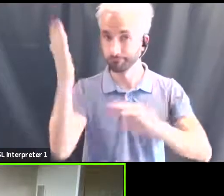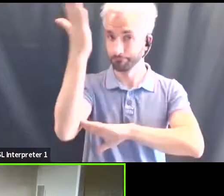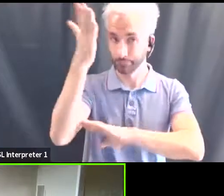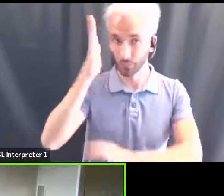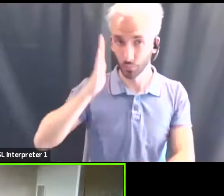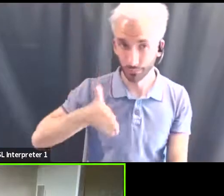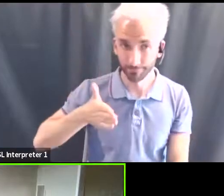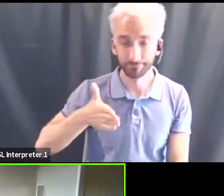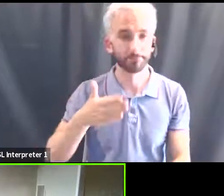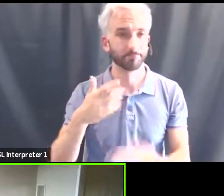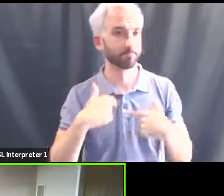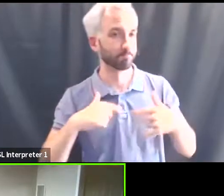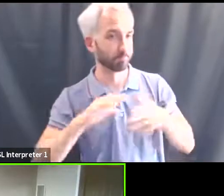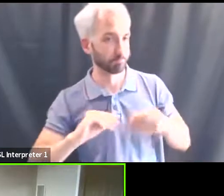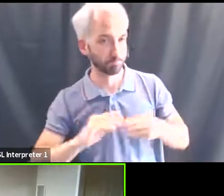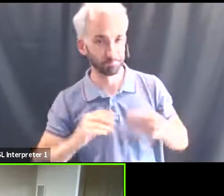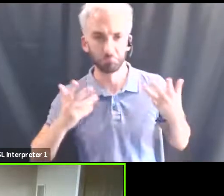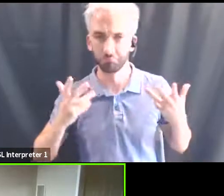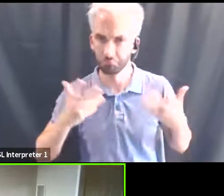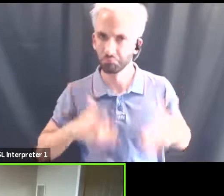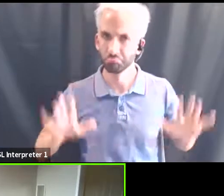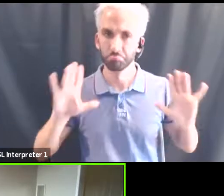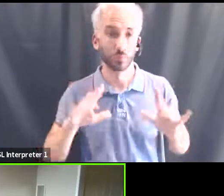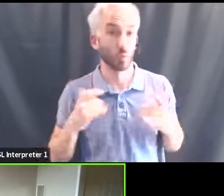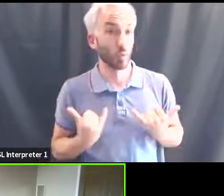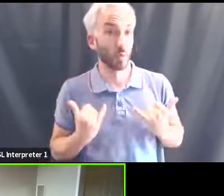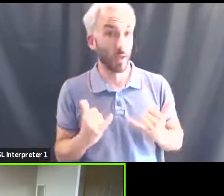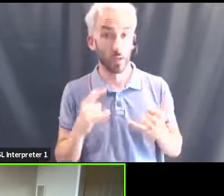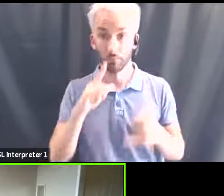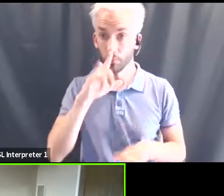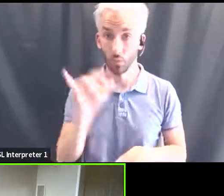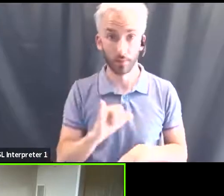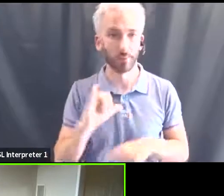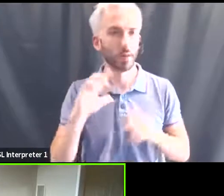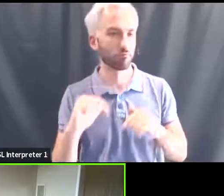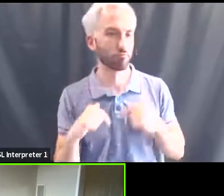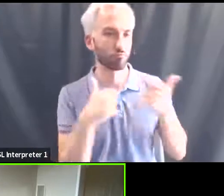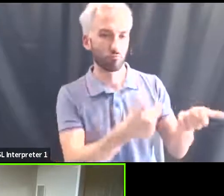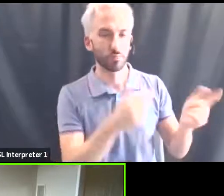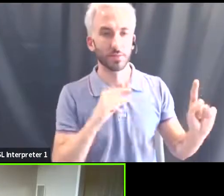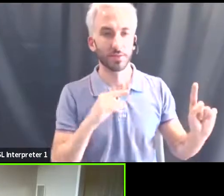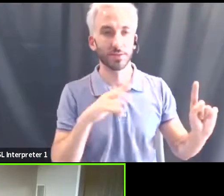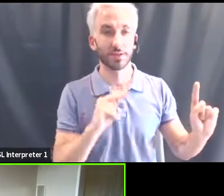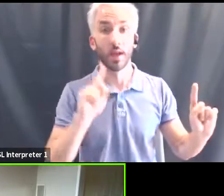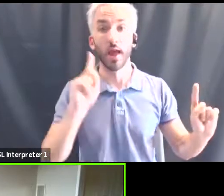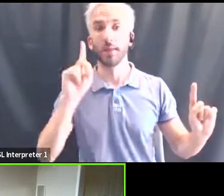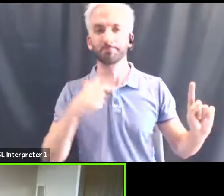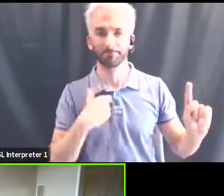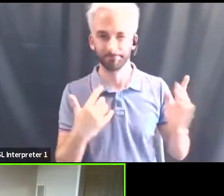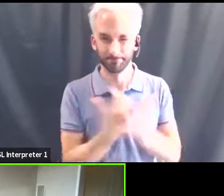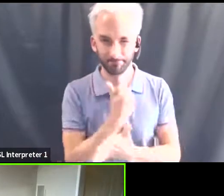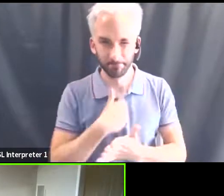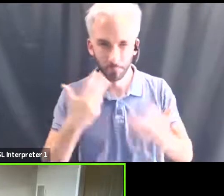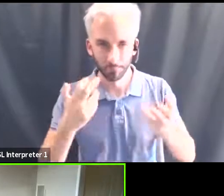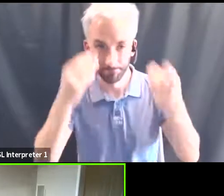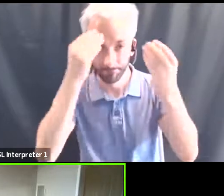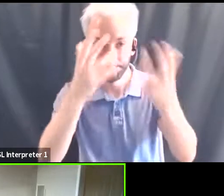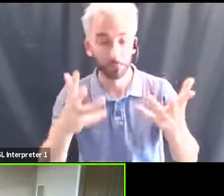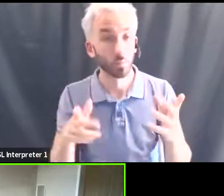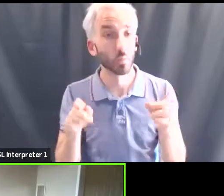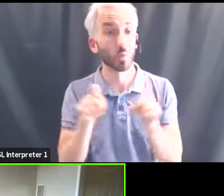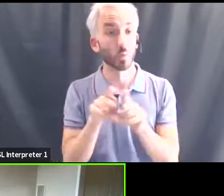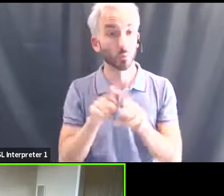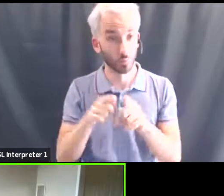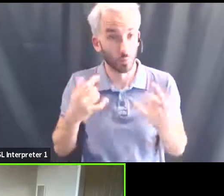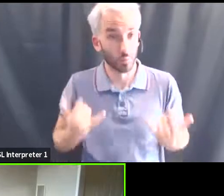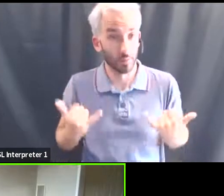I will let Jin say a little bit about the event that's happening today. But before I do that, I'm going to say there are also at 2